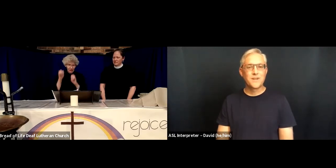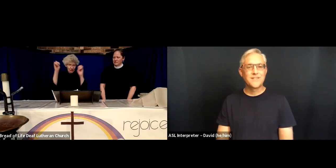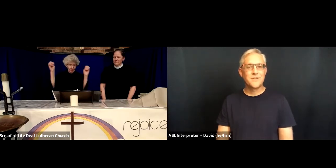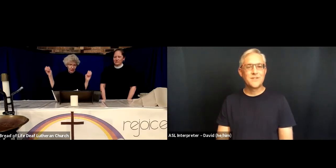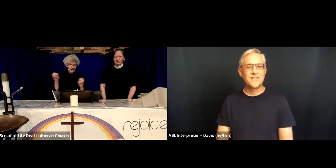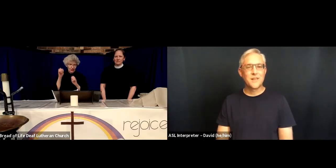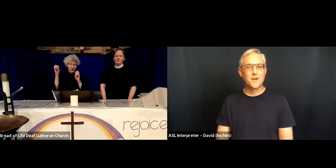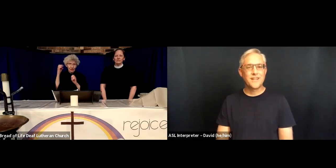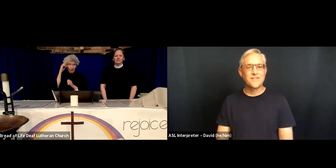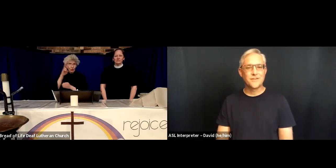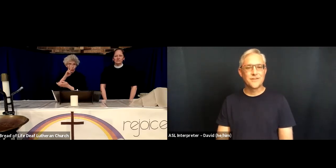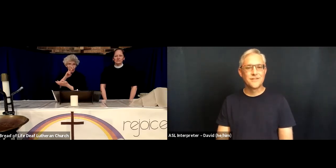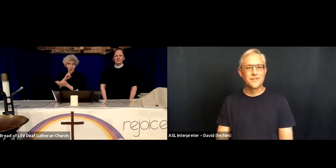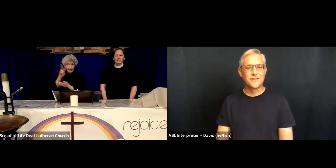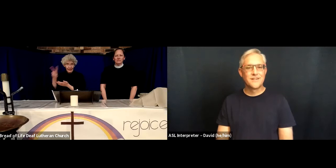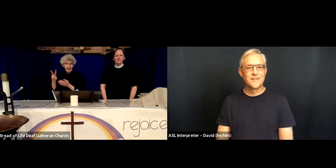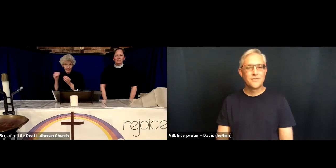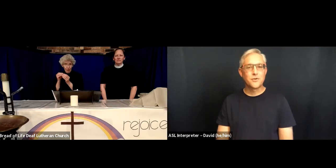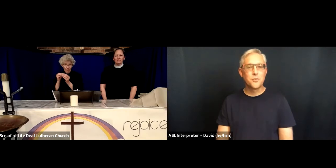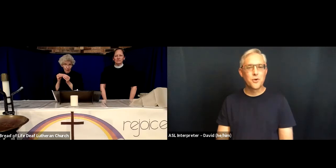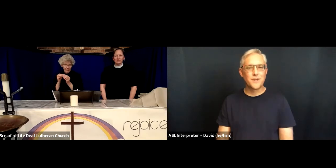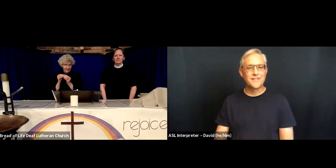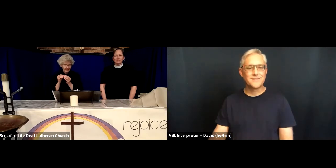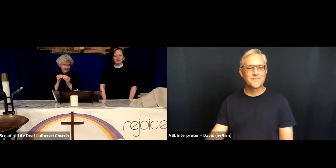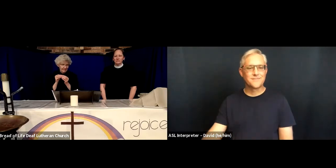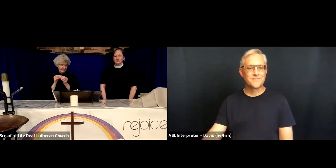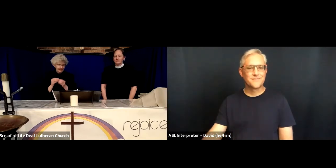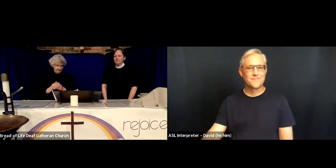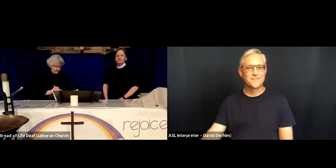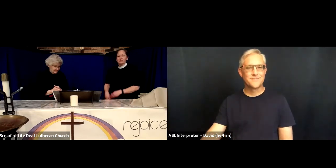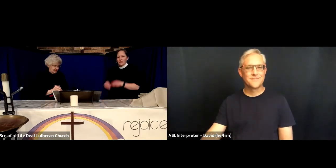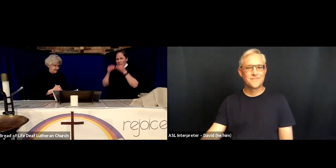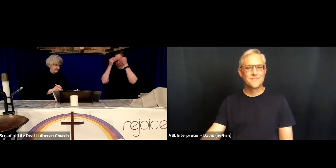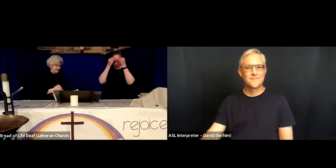We will continue to celebrate Easter for two more weeks.